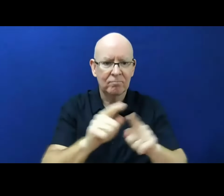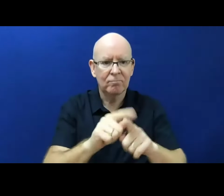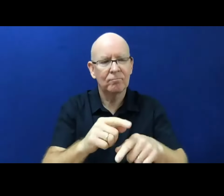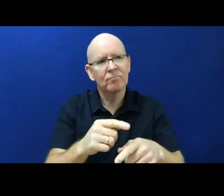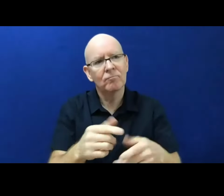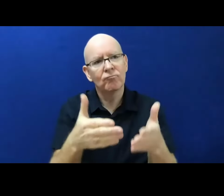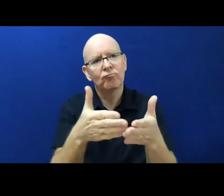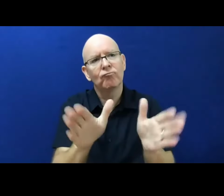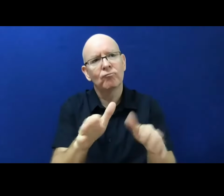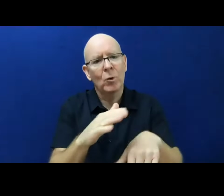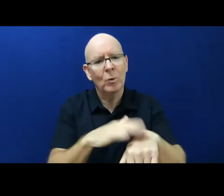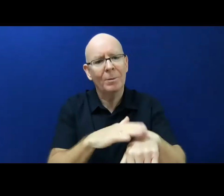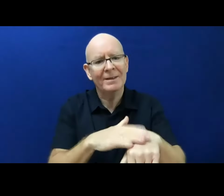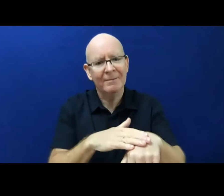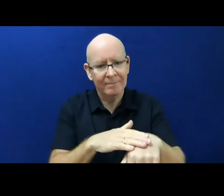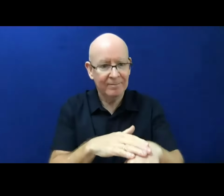rarely linear or logical.